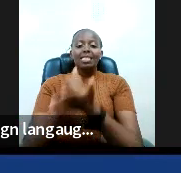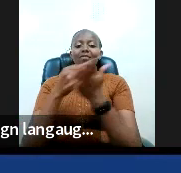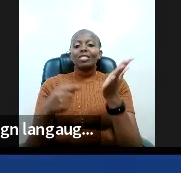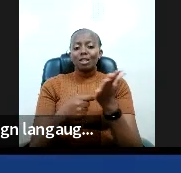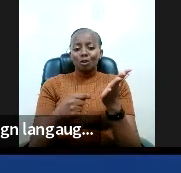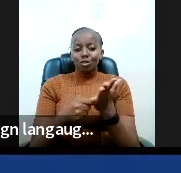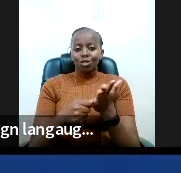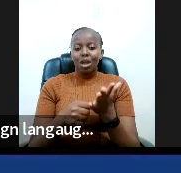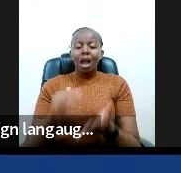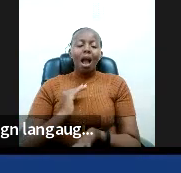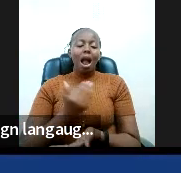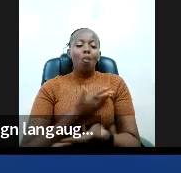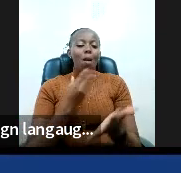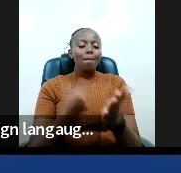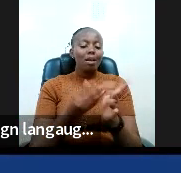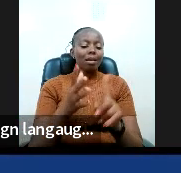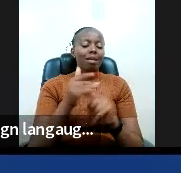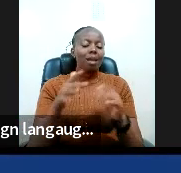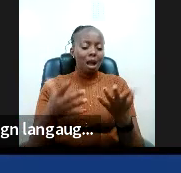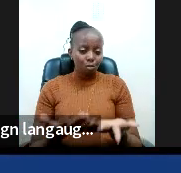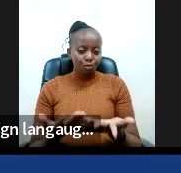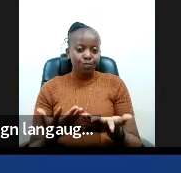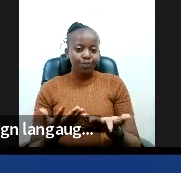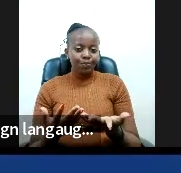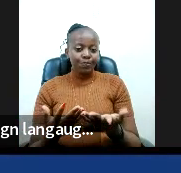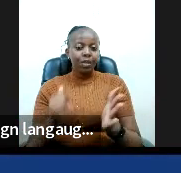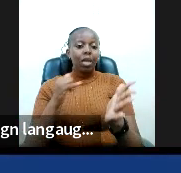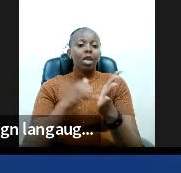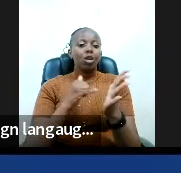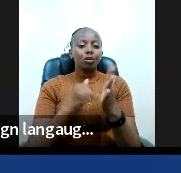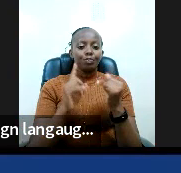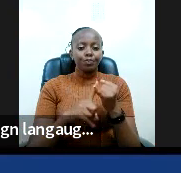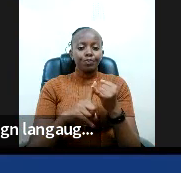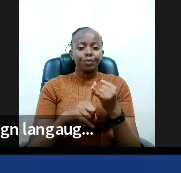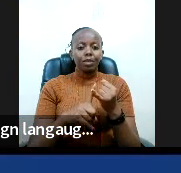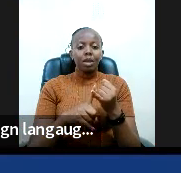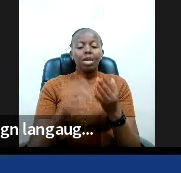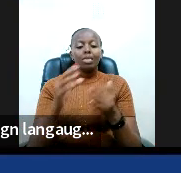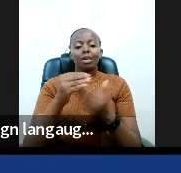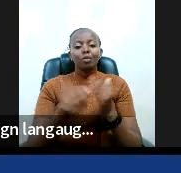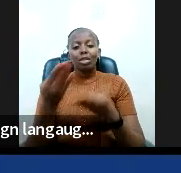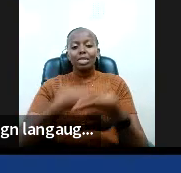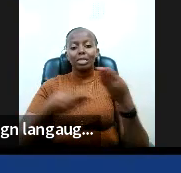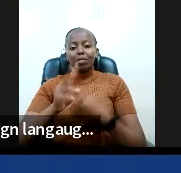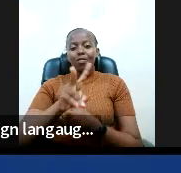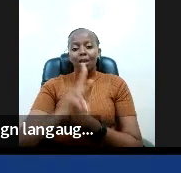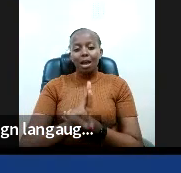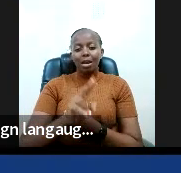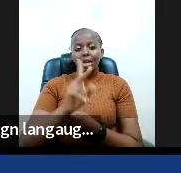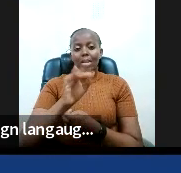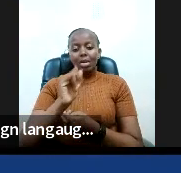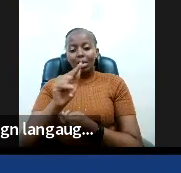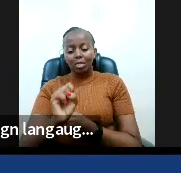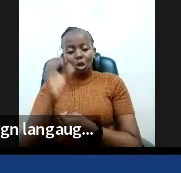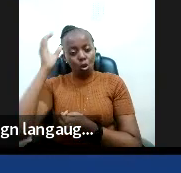technology. Our revenue stream includes subscriptions, sale of VR kits,